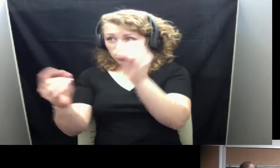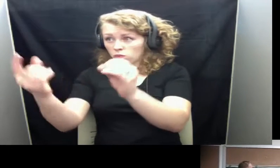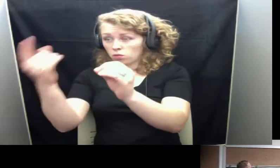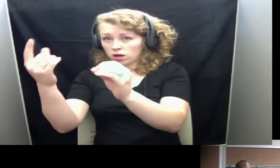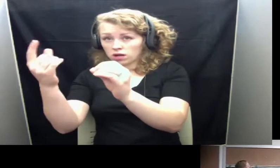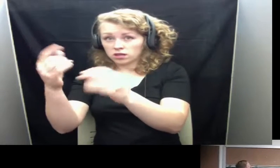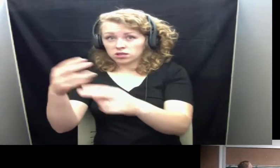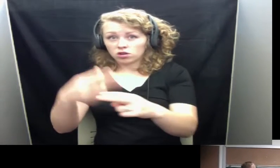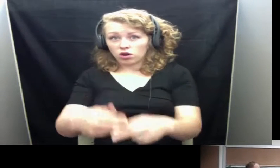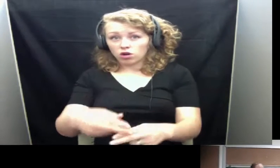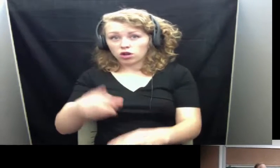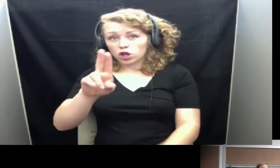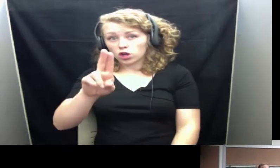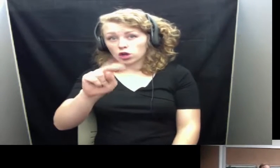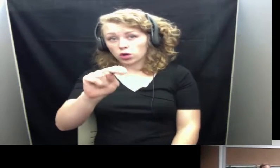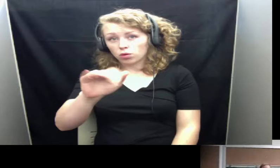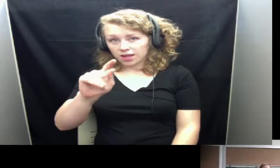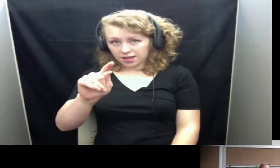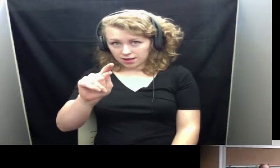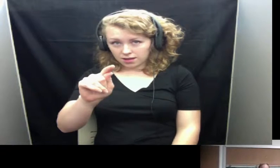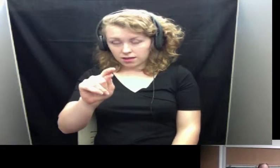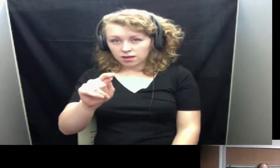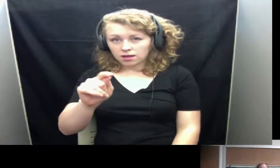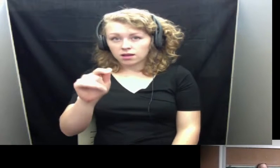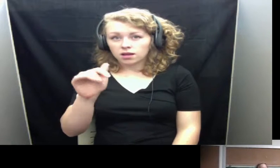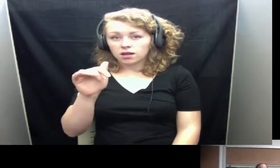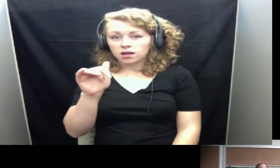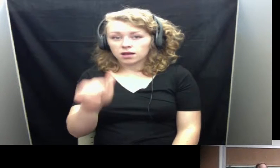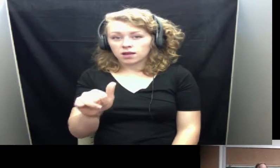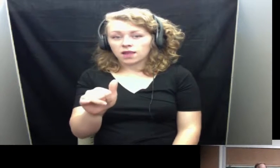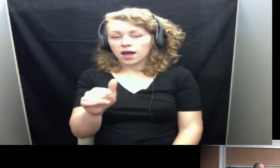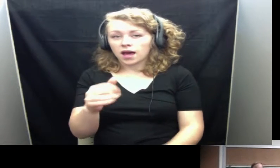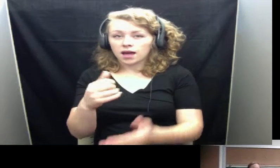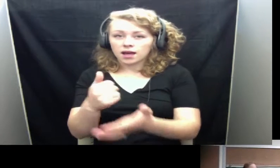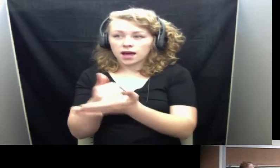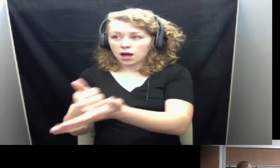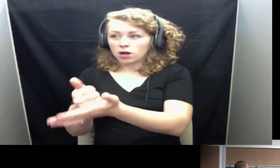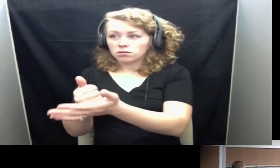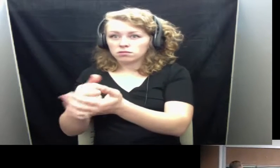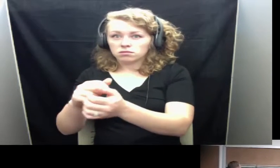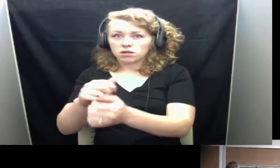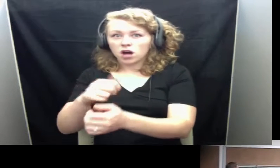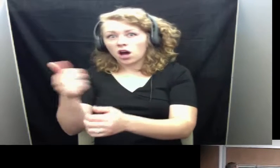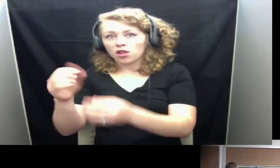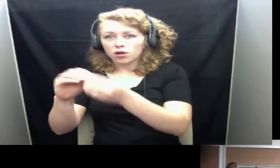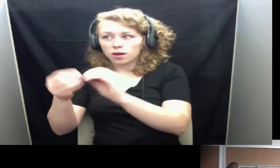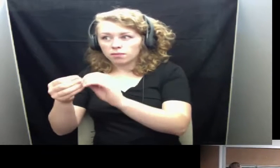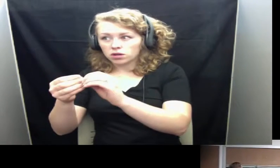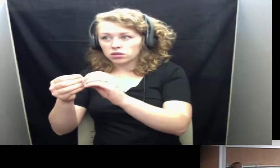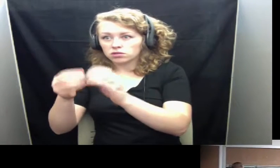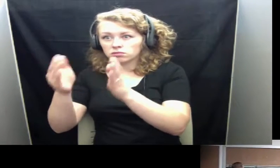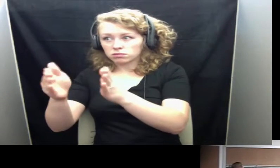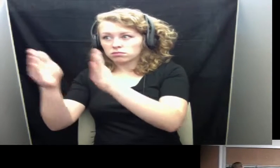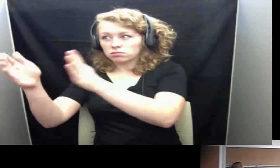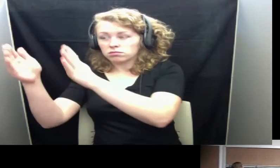And that's what determines everything else on your number line. So if someone